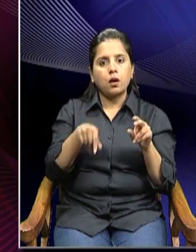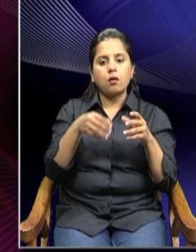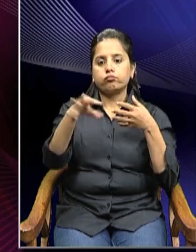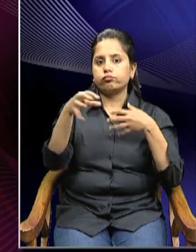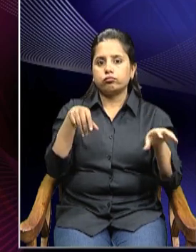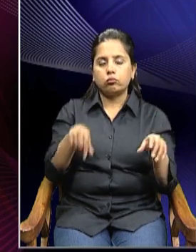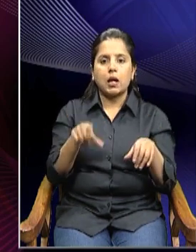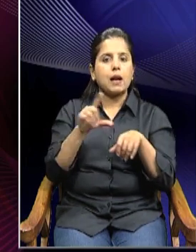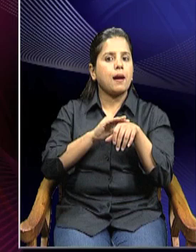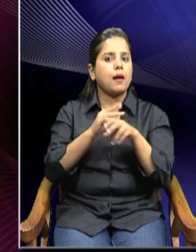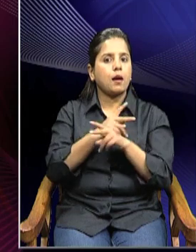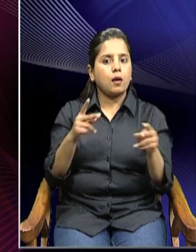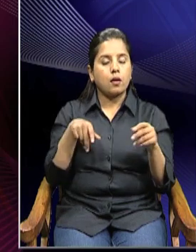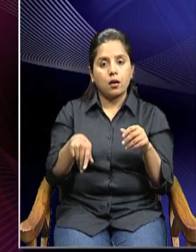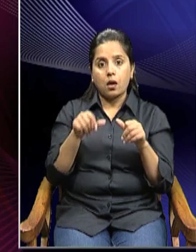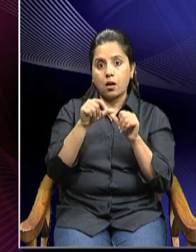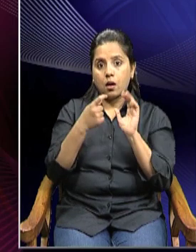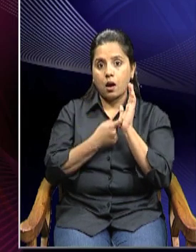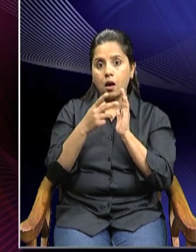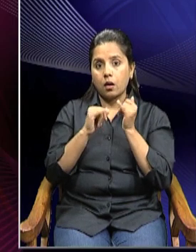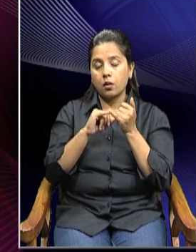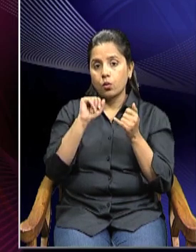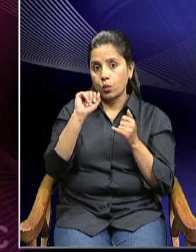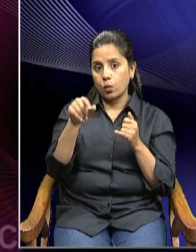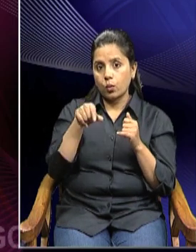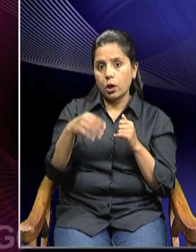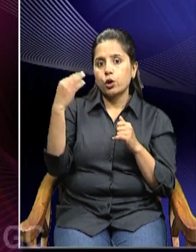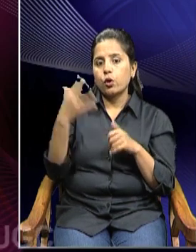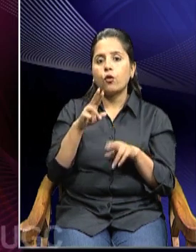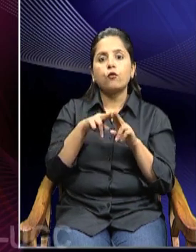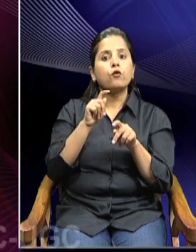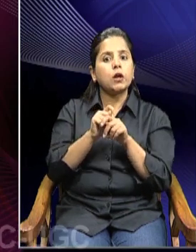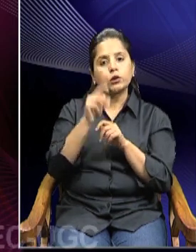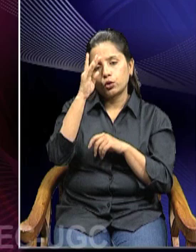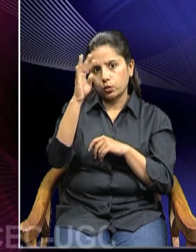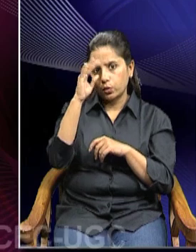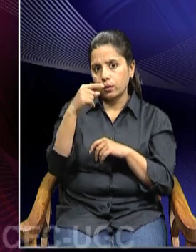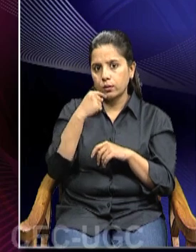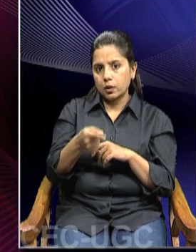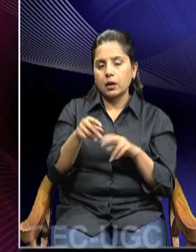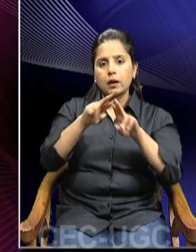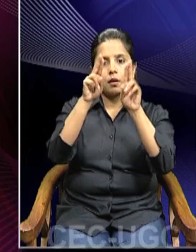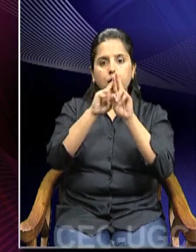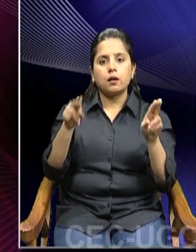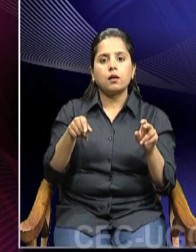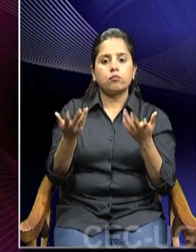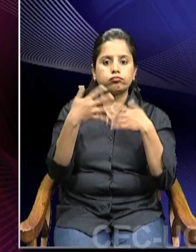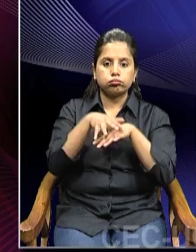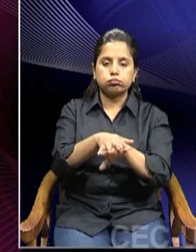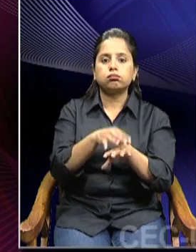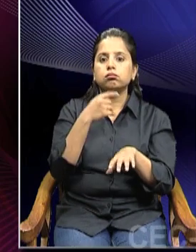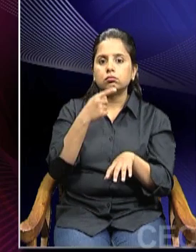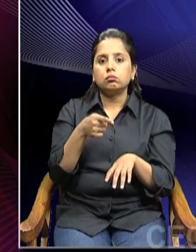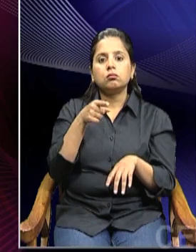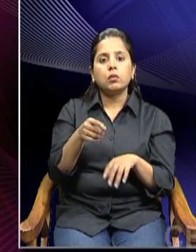labor. Ernest Hans comes out with his neo-functionalist theory of international integration